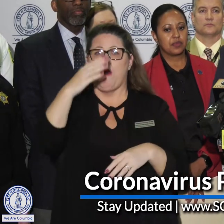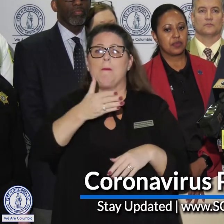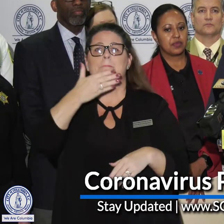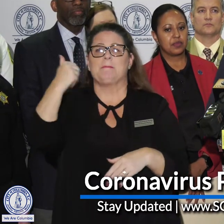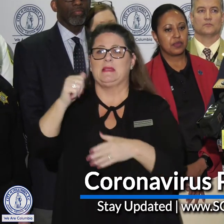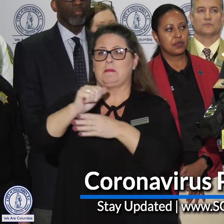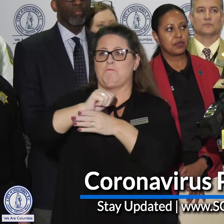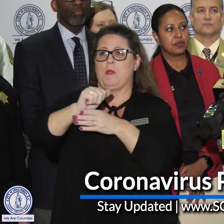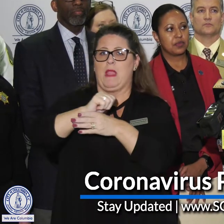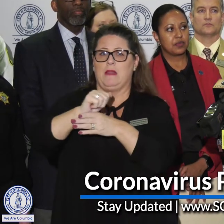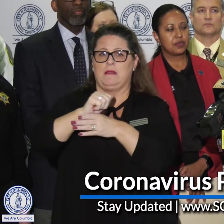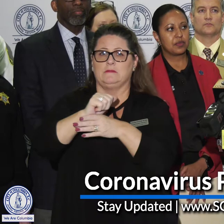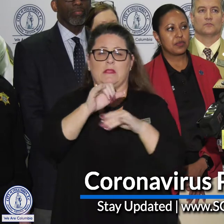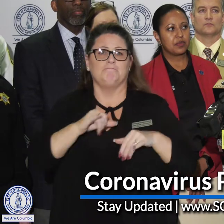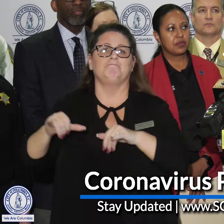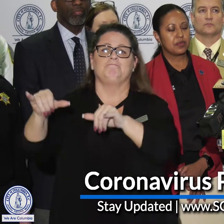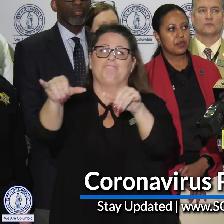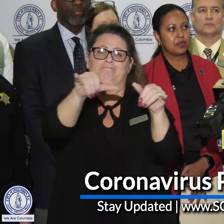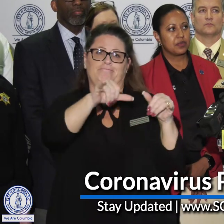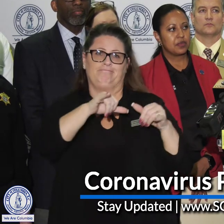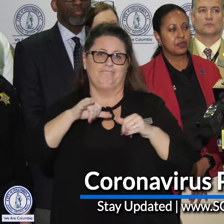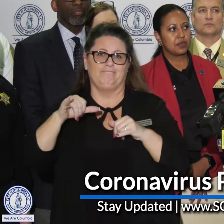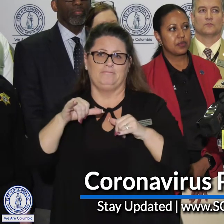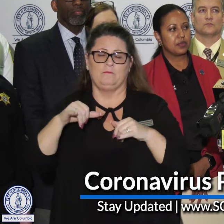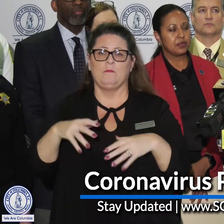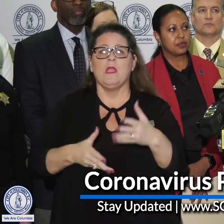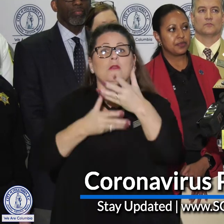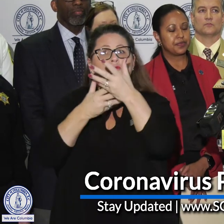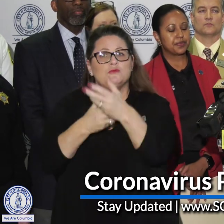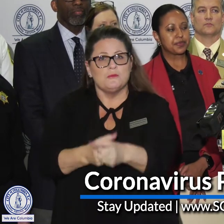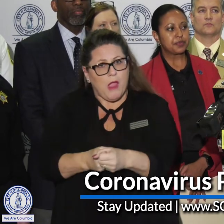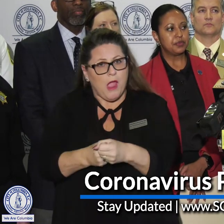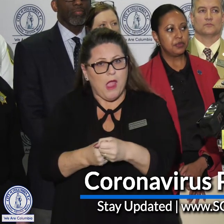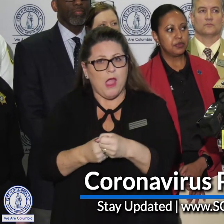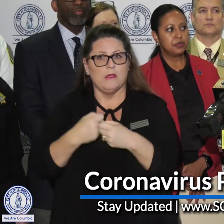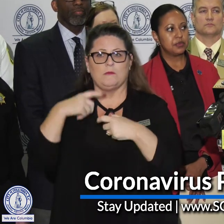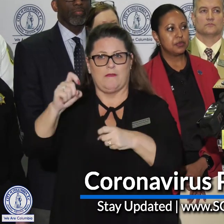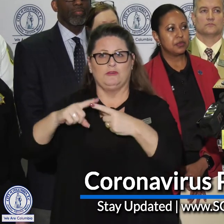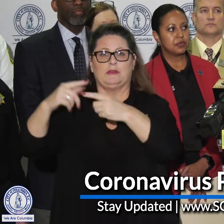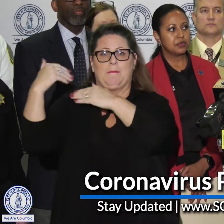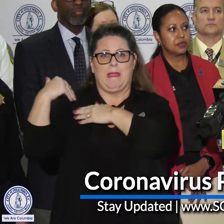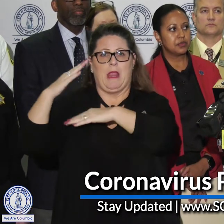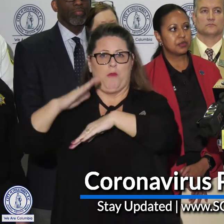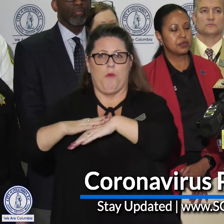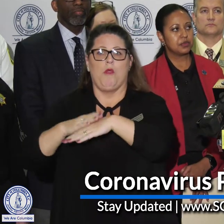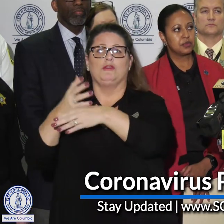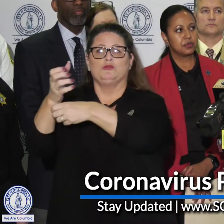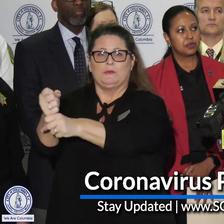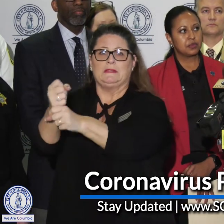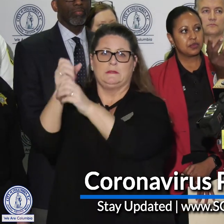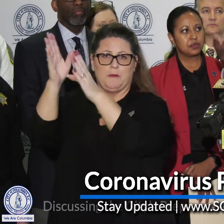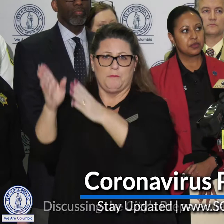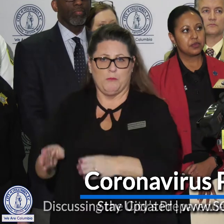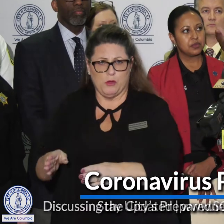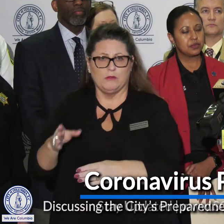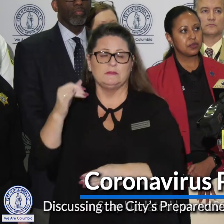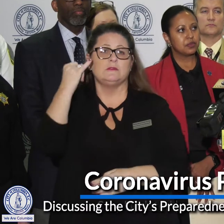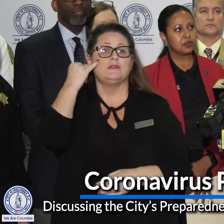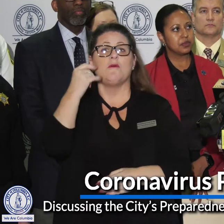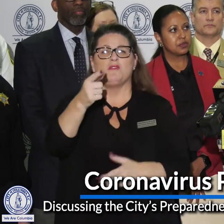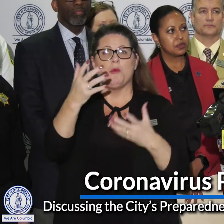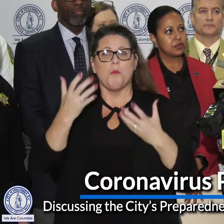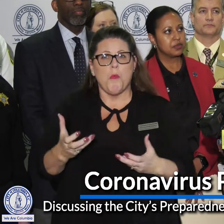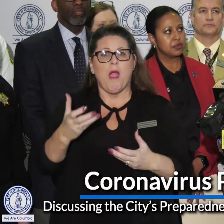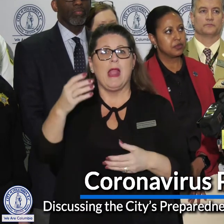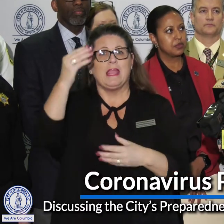doing, that we're able to rely on trusted sources, that if you need good information, go to one of our